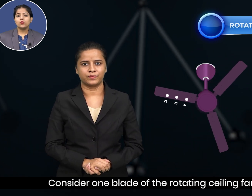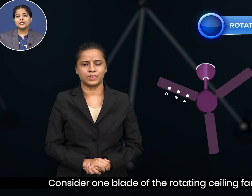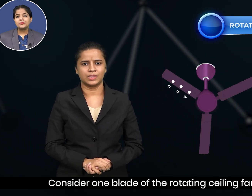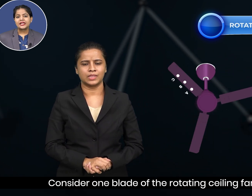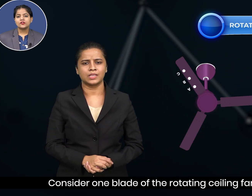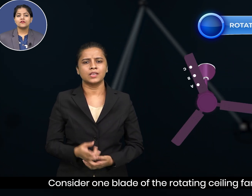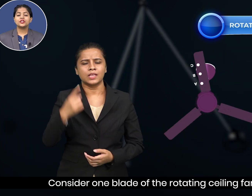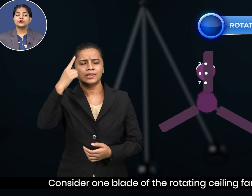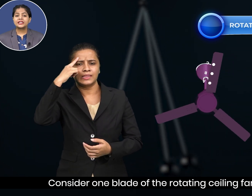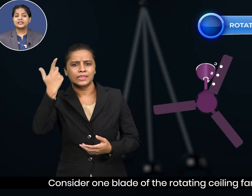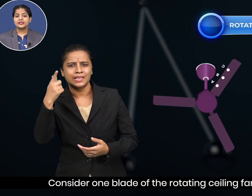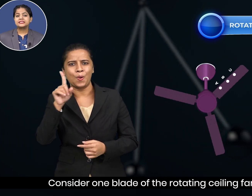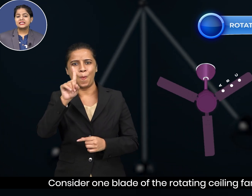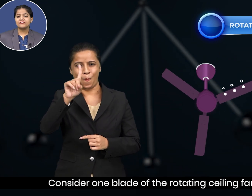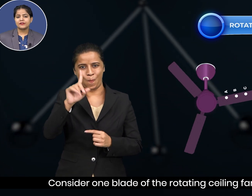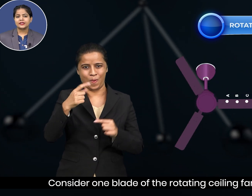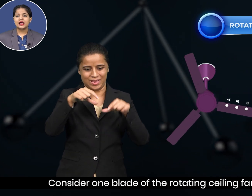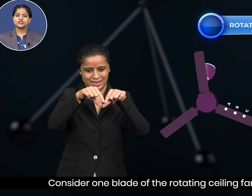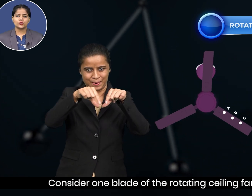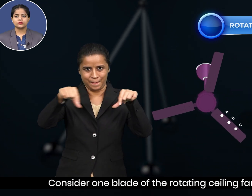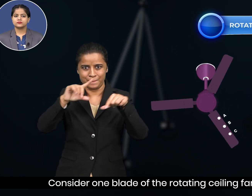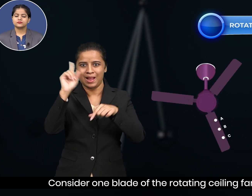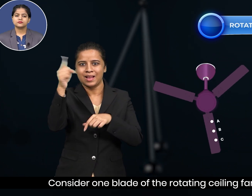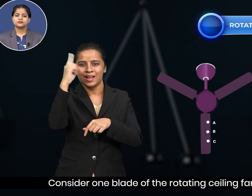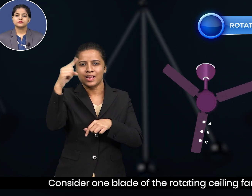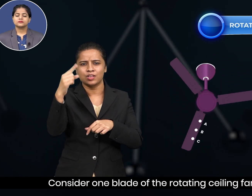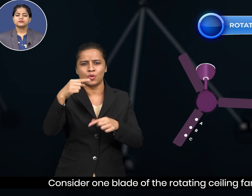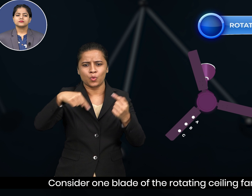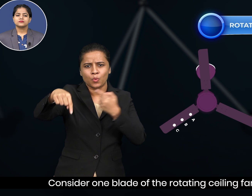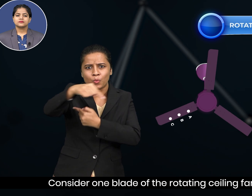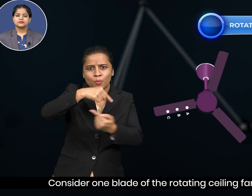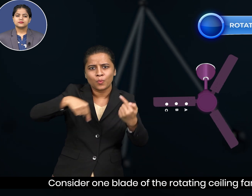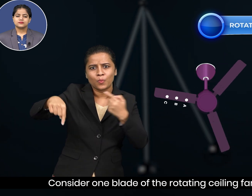Consider one blade of the rotating ceiling fan as shown.